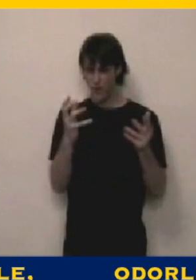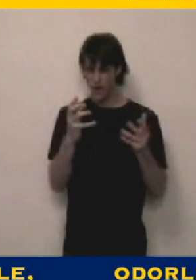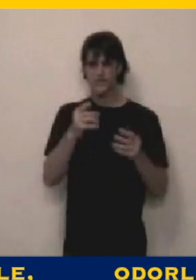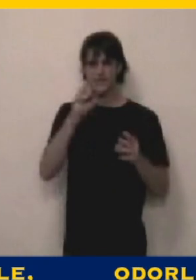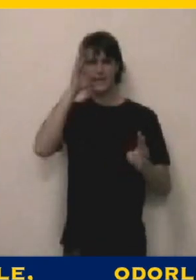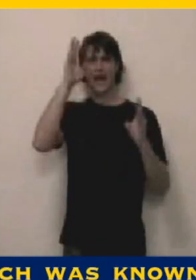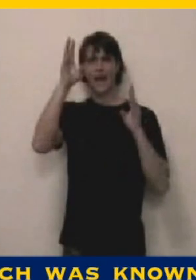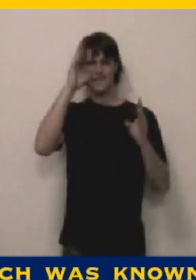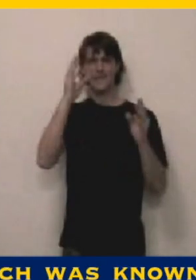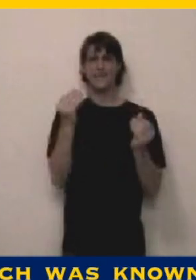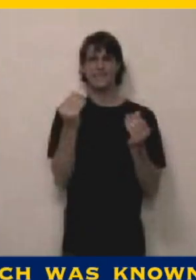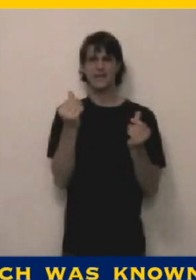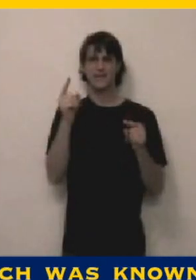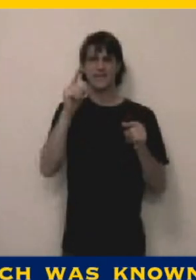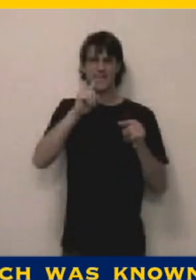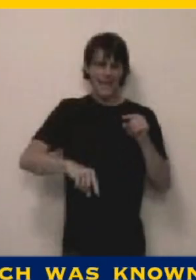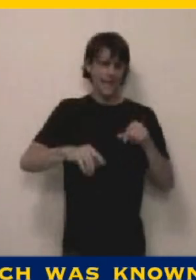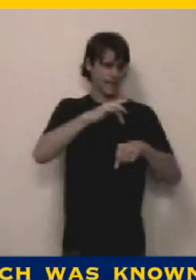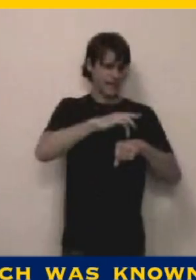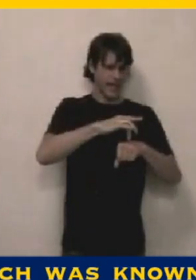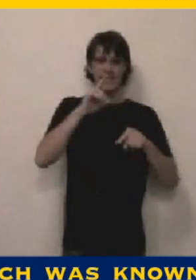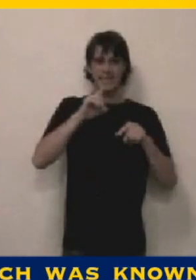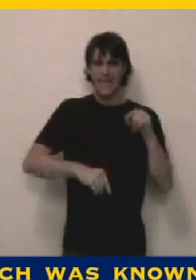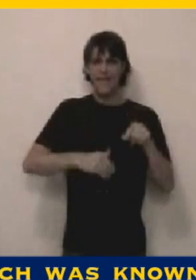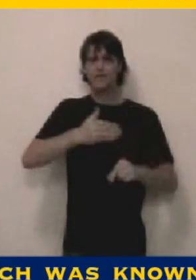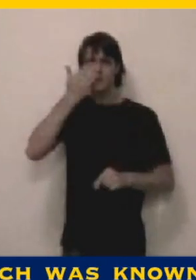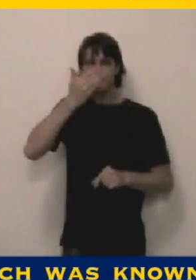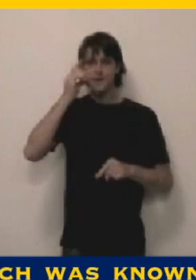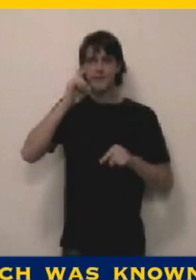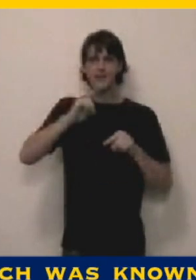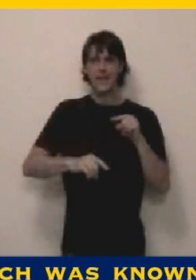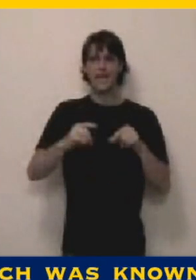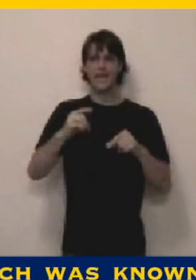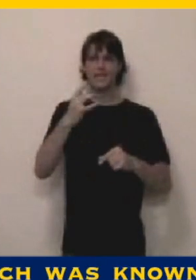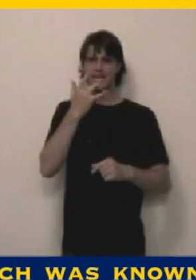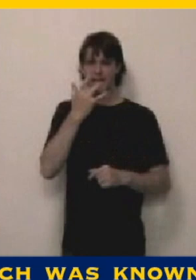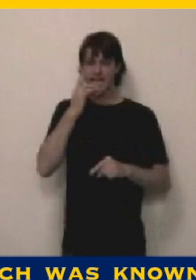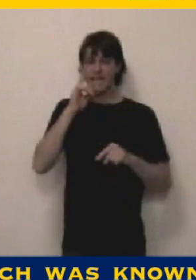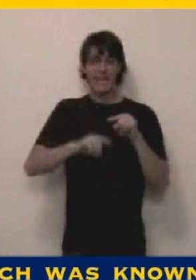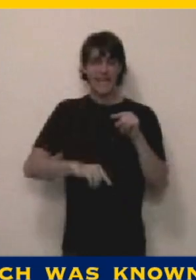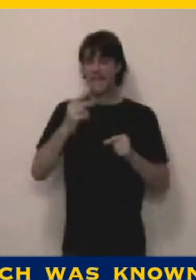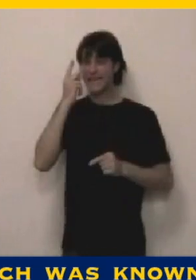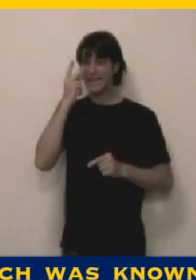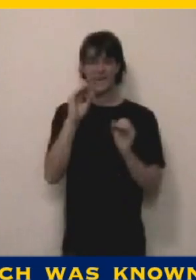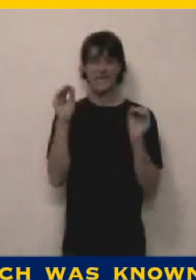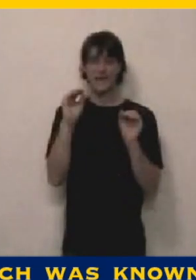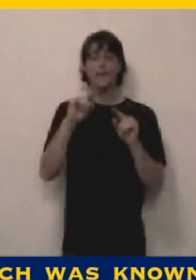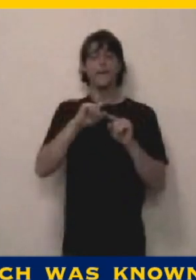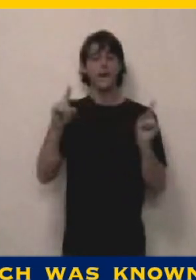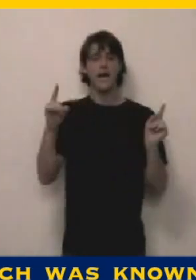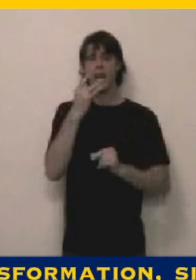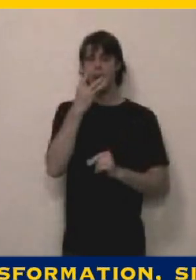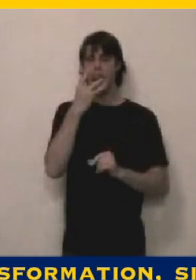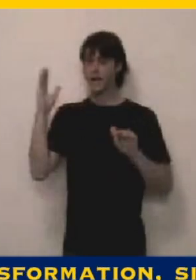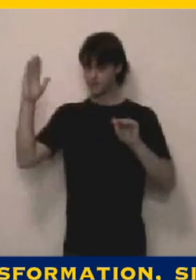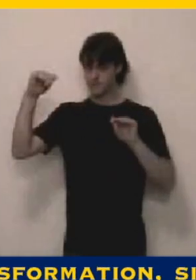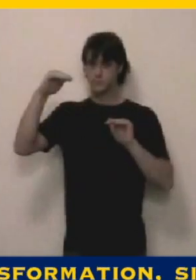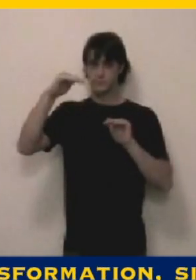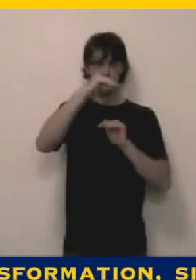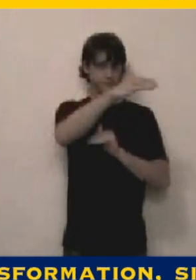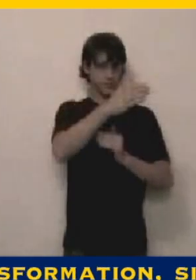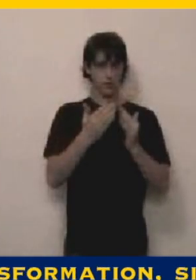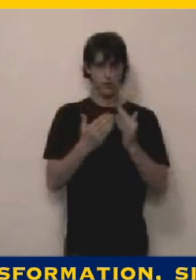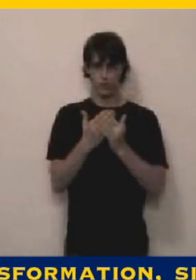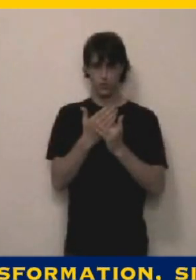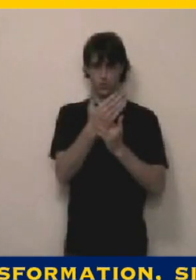called ether, which was supposed to be the physical stuff through which light, which was known at the time to be a wave phenomenon, propagated. Under the